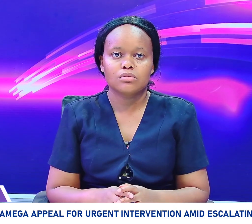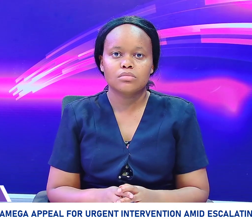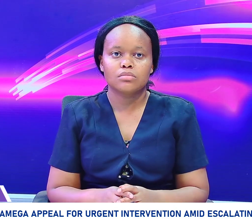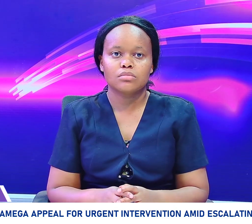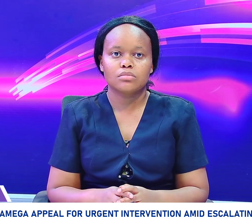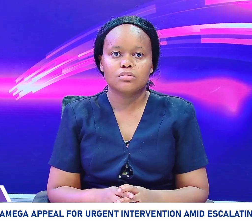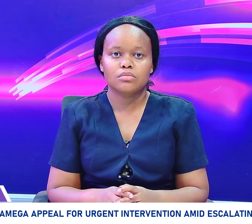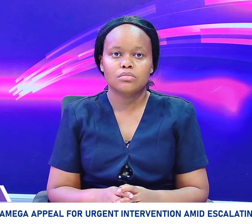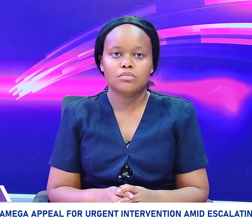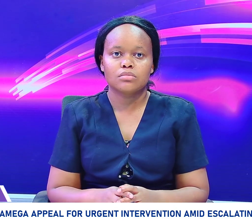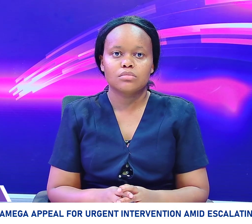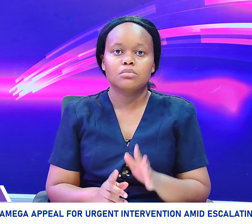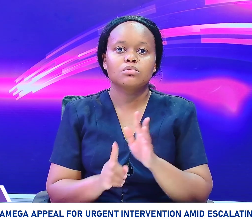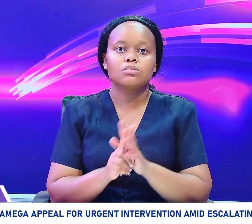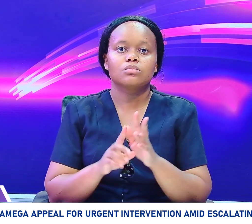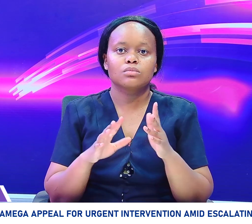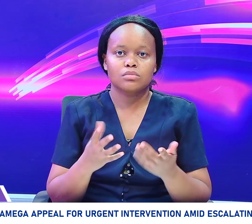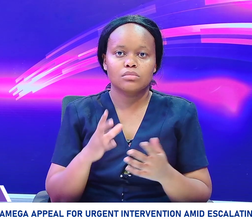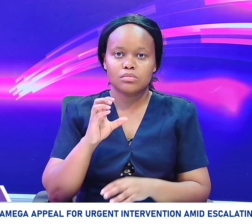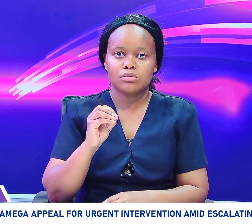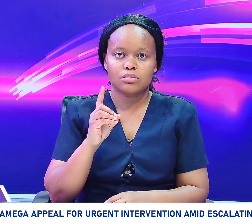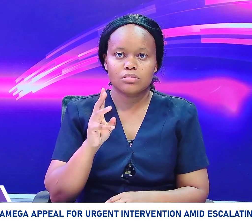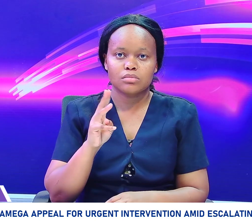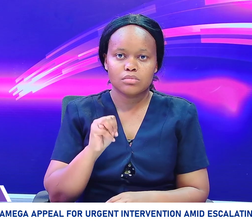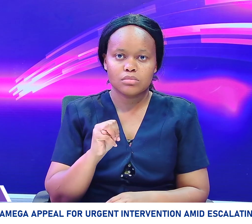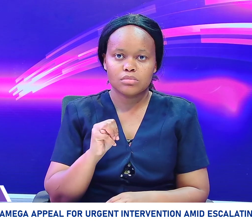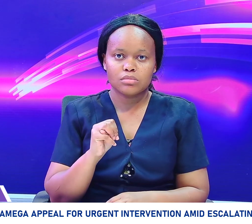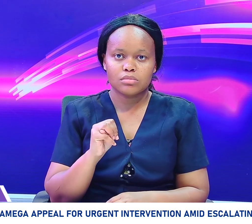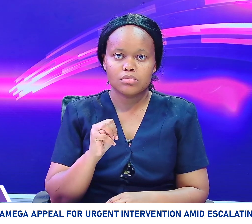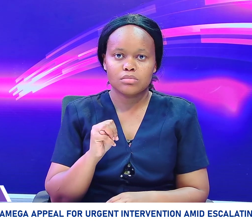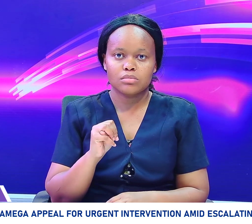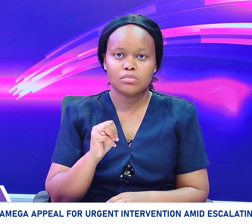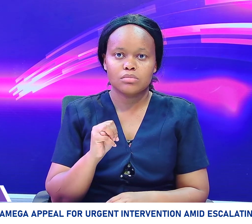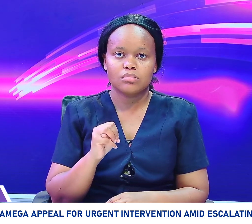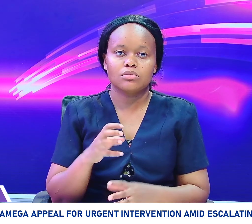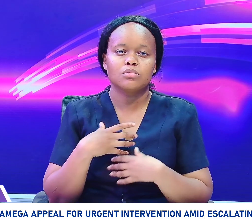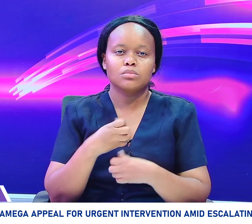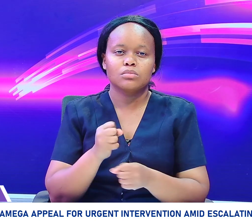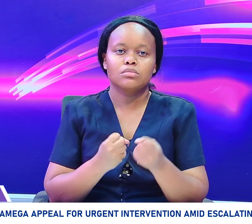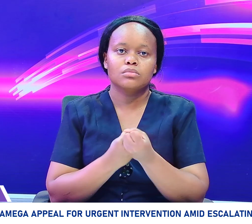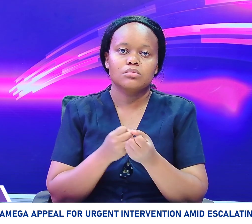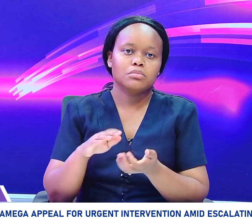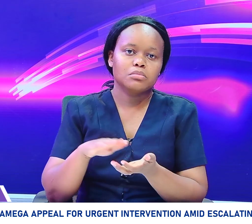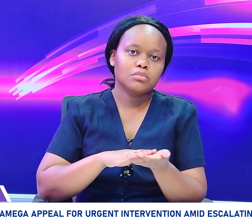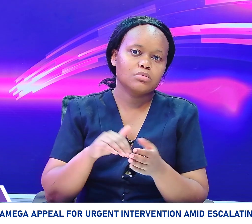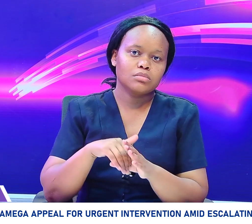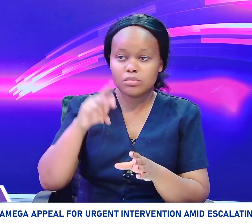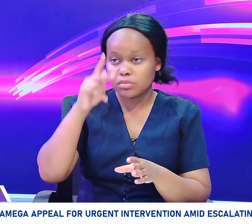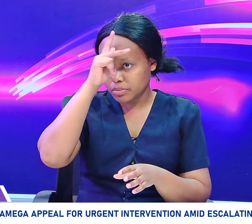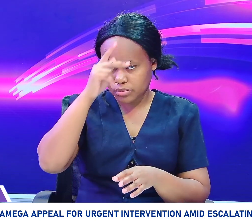leadership intervention is essential in stabilizing the party and reinforcing